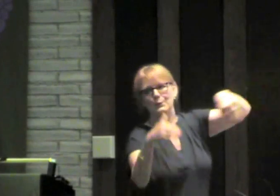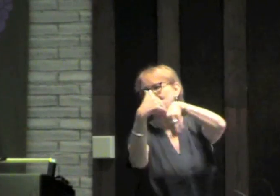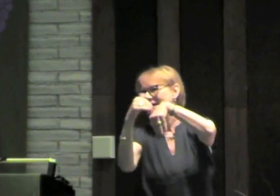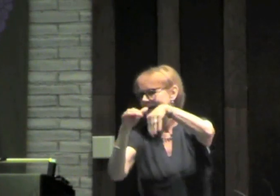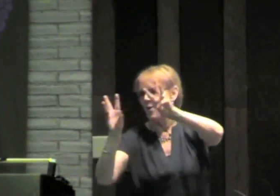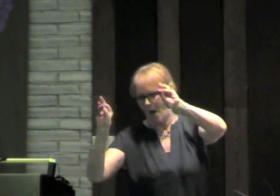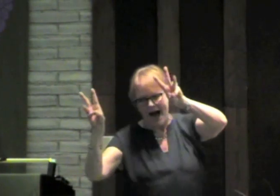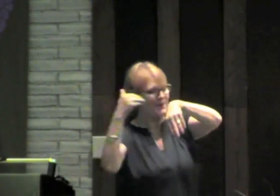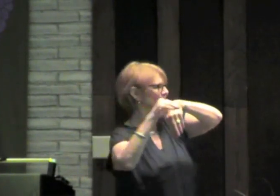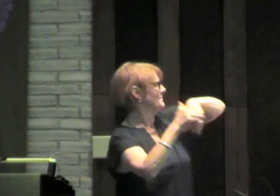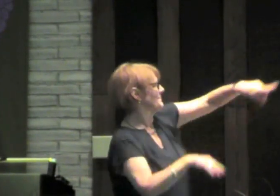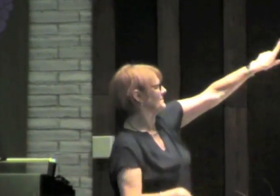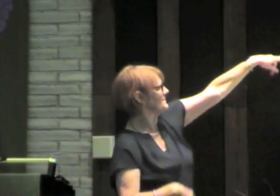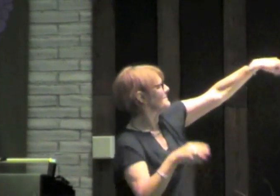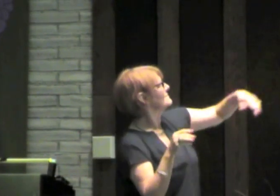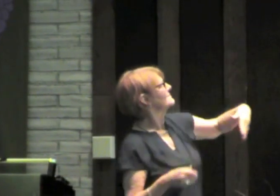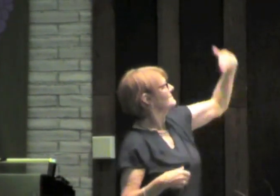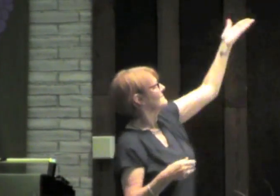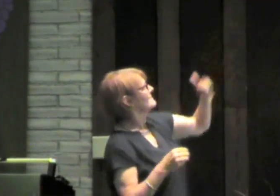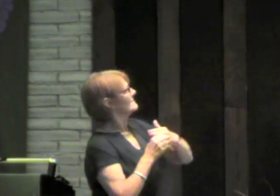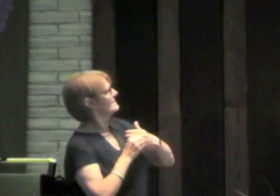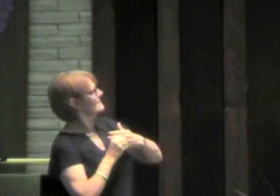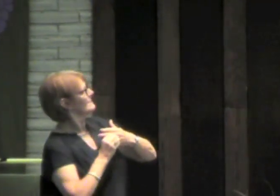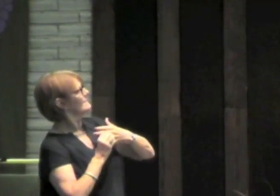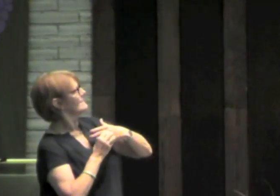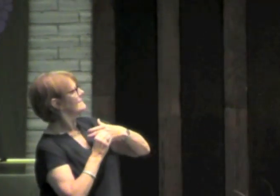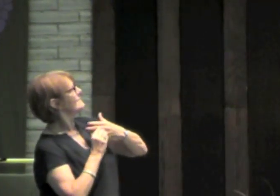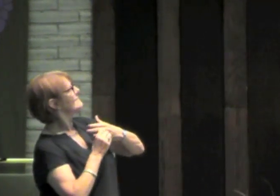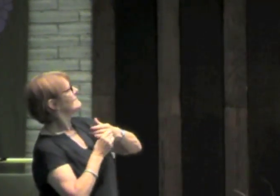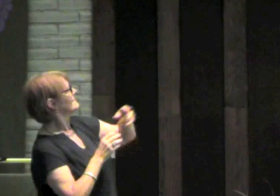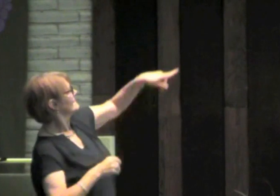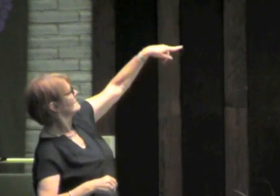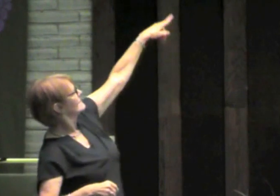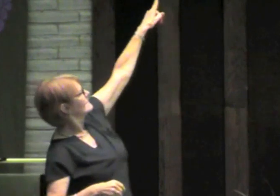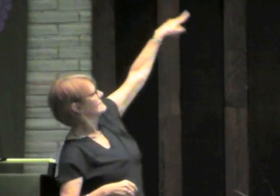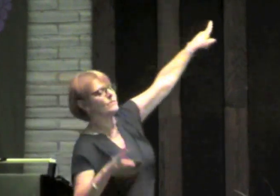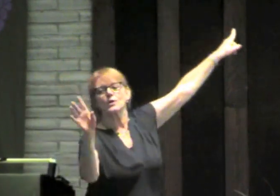So the food was delicious, and the bread was amazing. Anyway, let's look at the next slide.